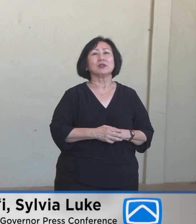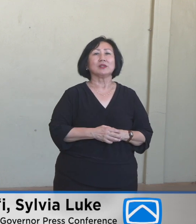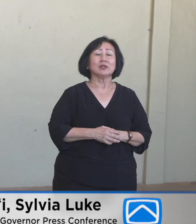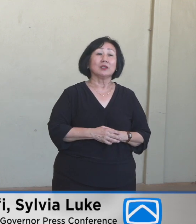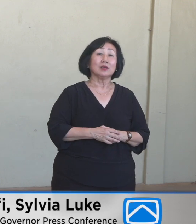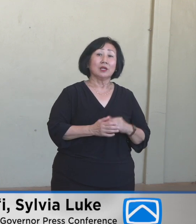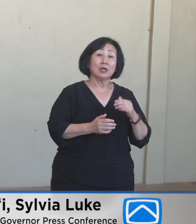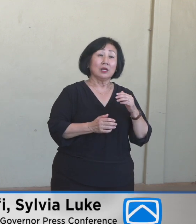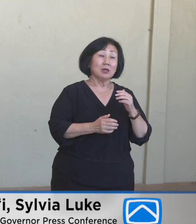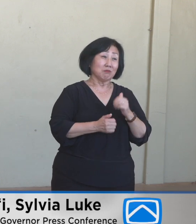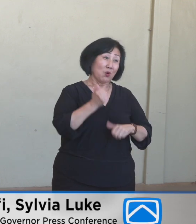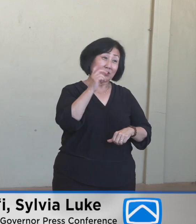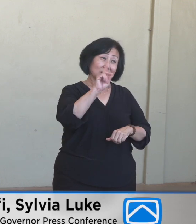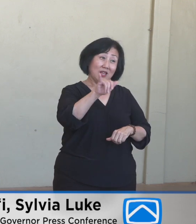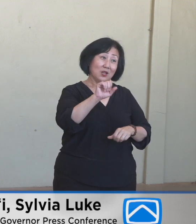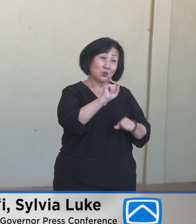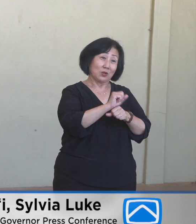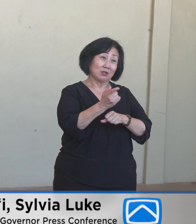Most of the days,